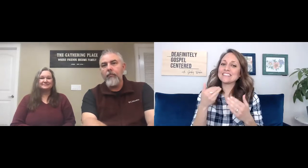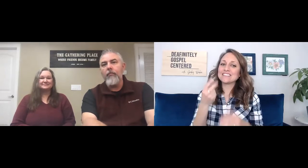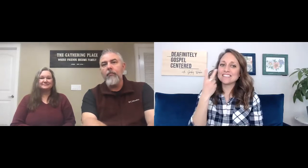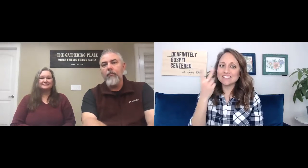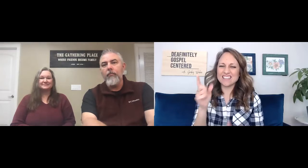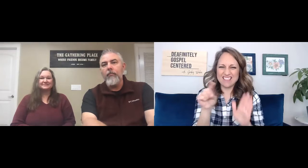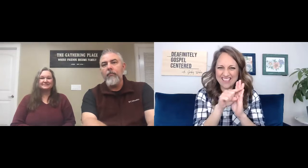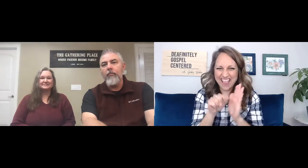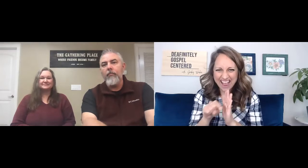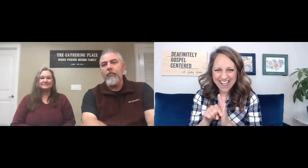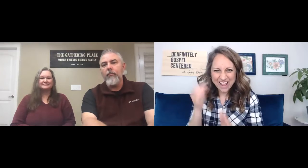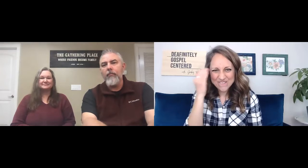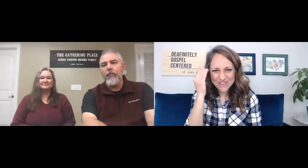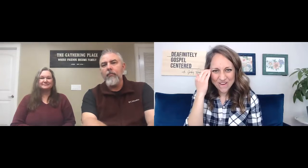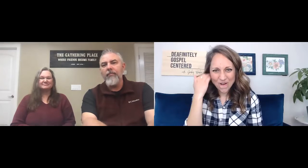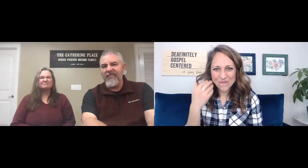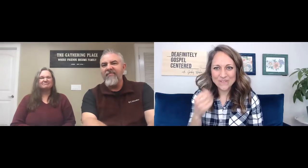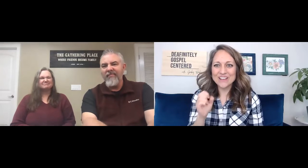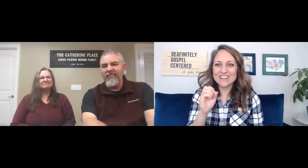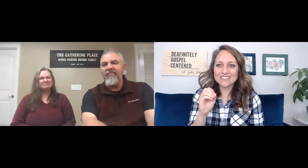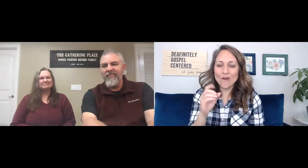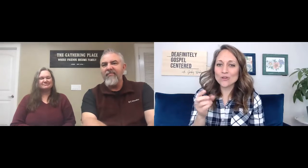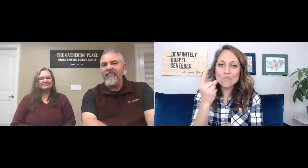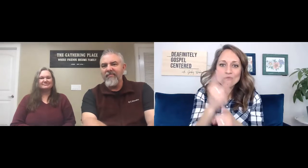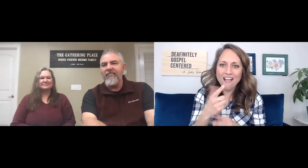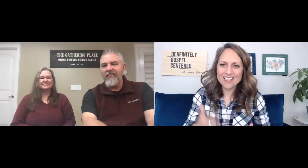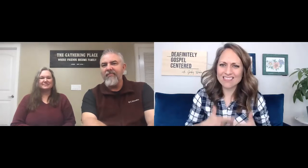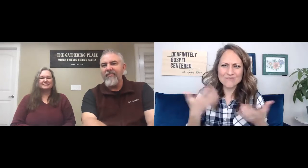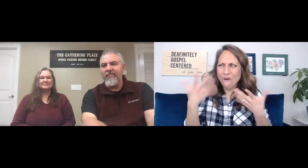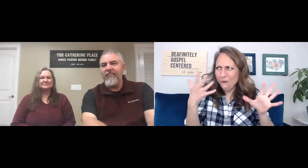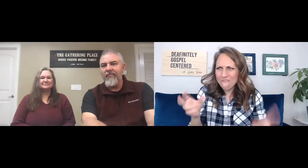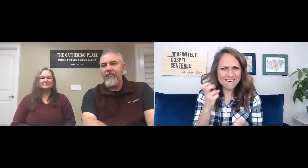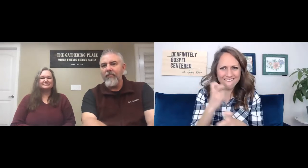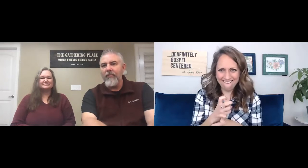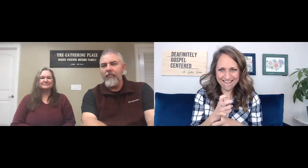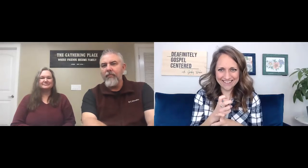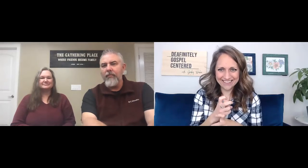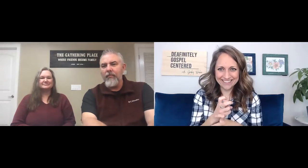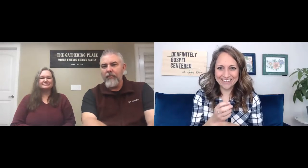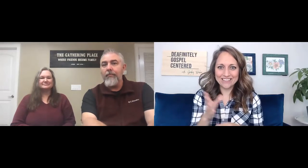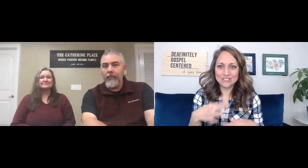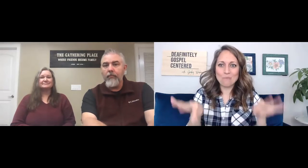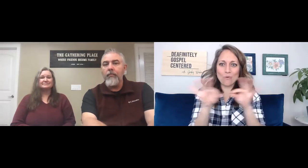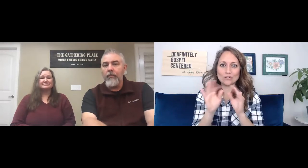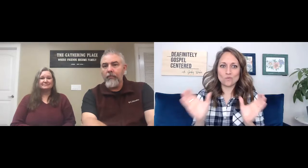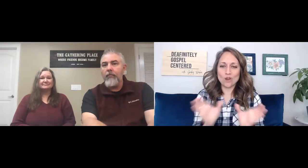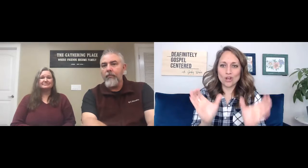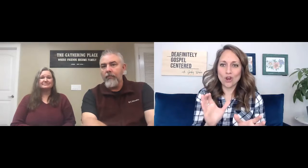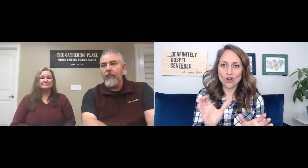each other, because it can become easy to criticize. You're right. Life is already hard